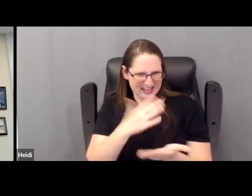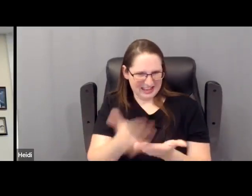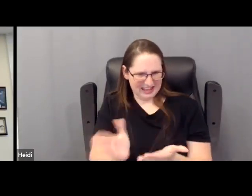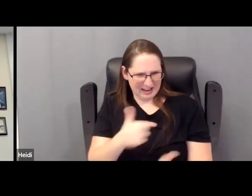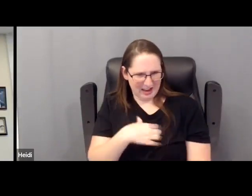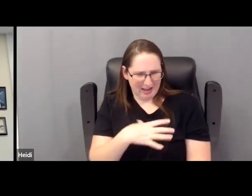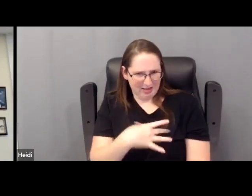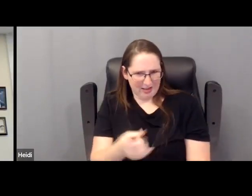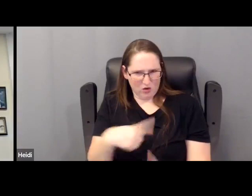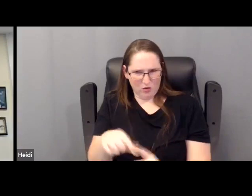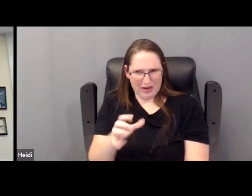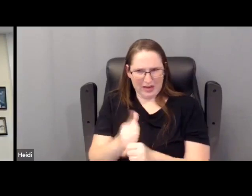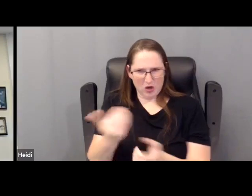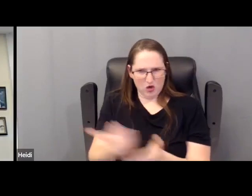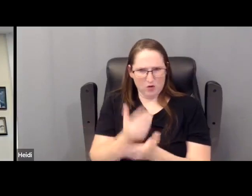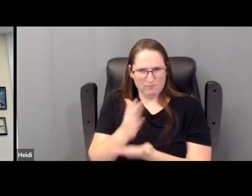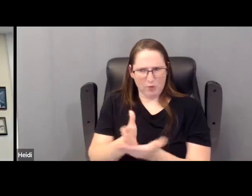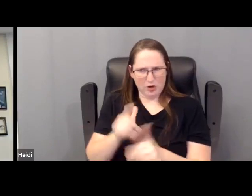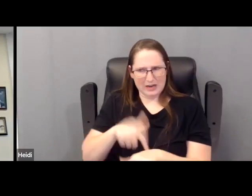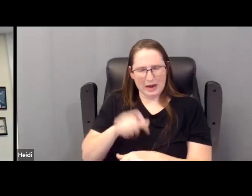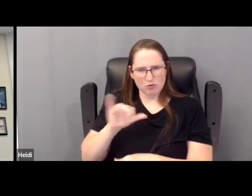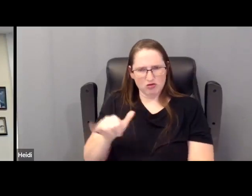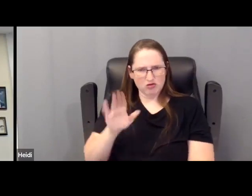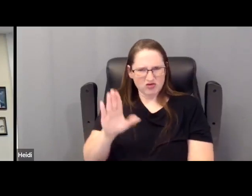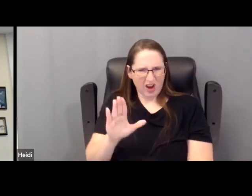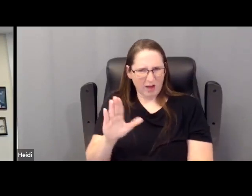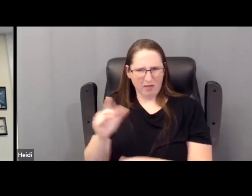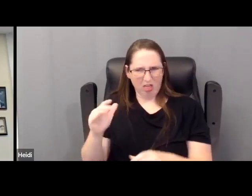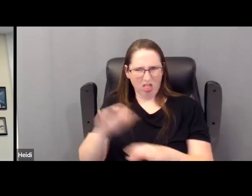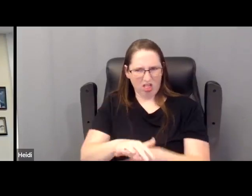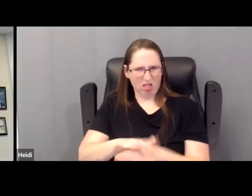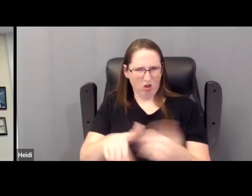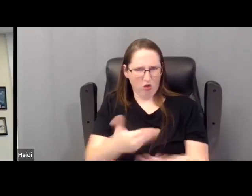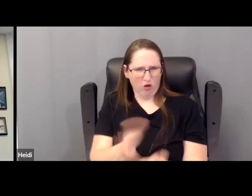when I get a new part-time job that involves those things?